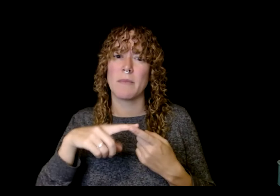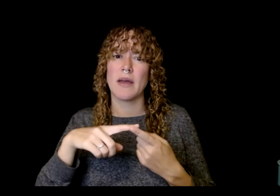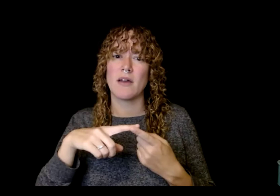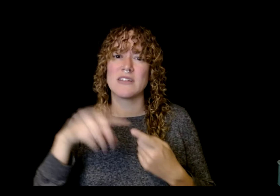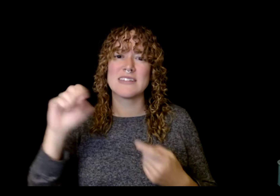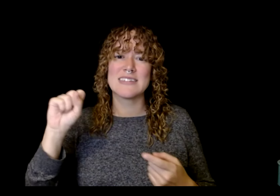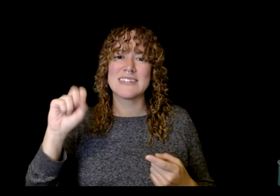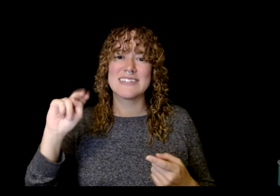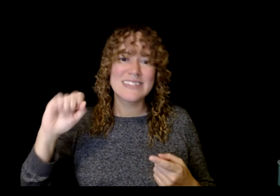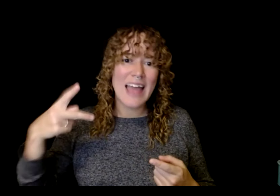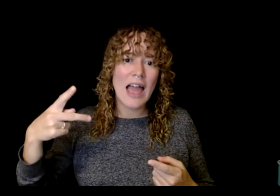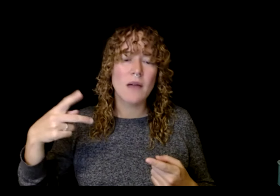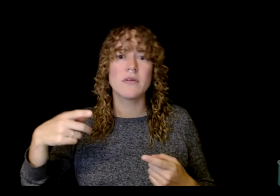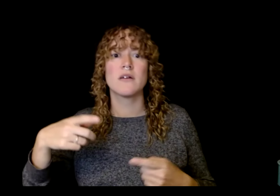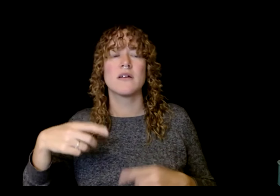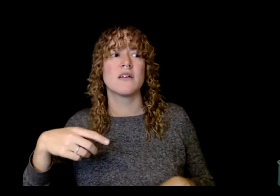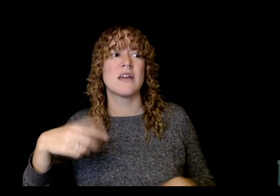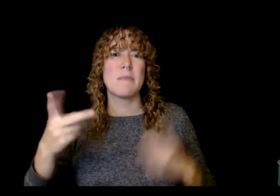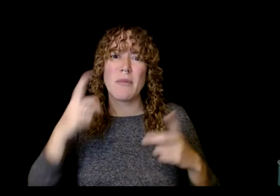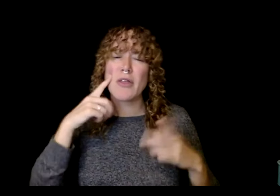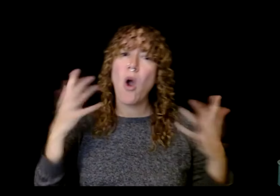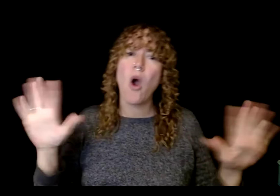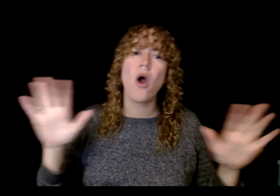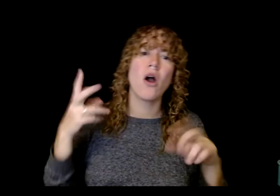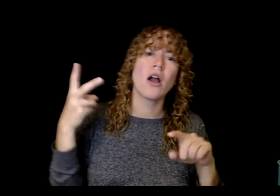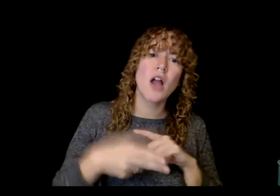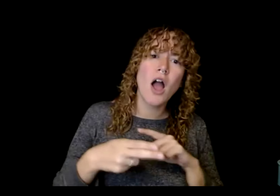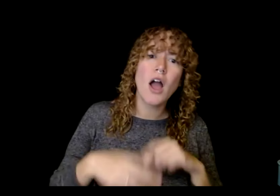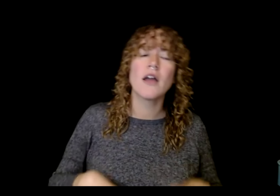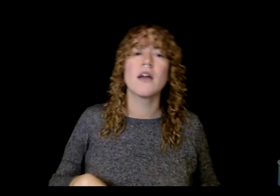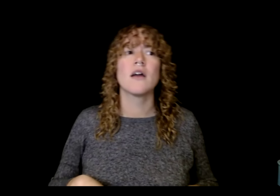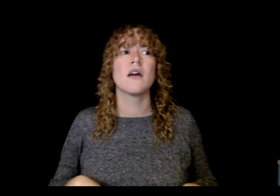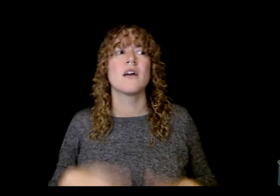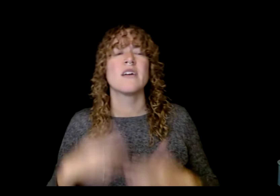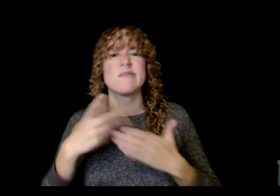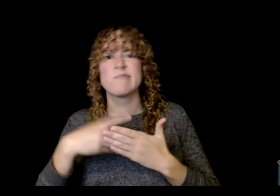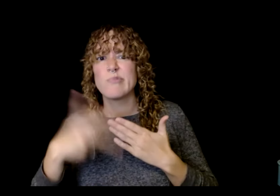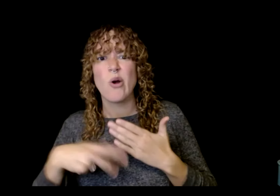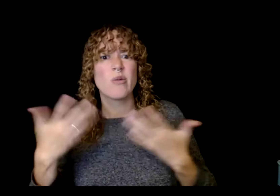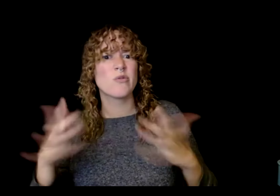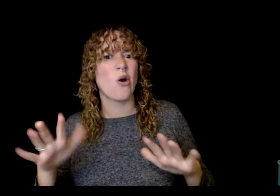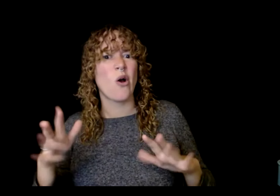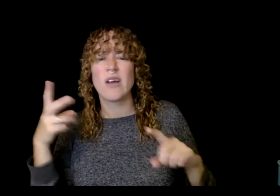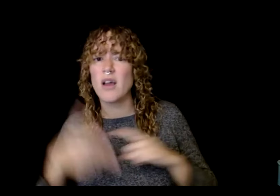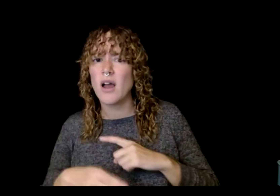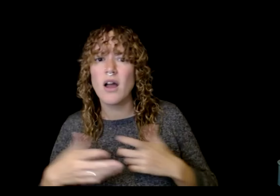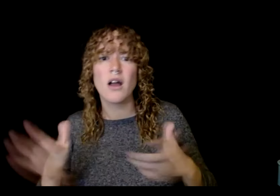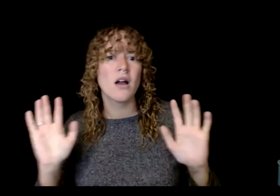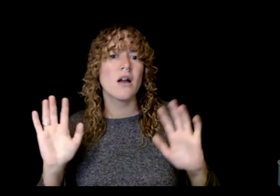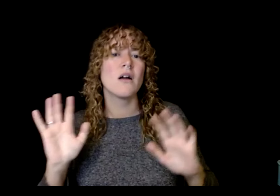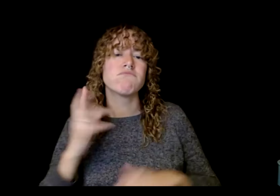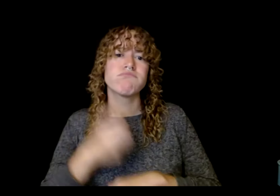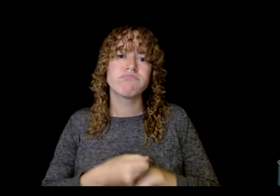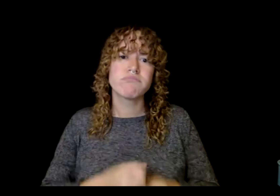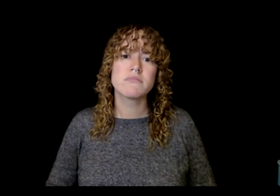is already being cut, the perception that programs may already be subject to public charge.